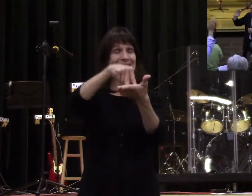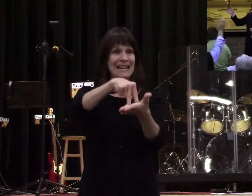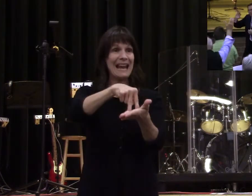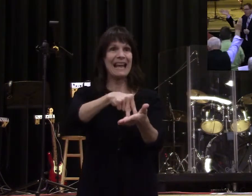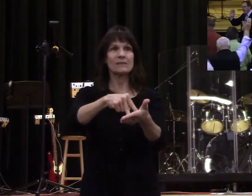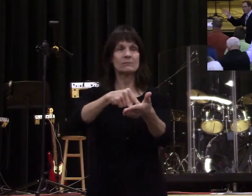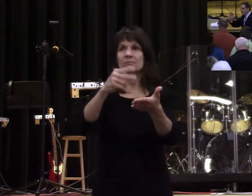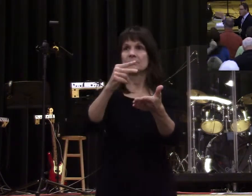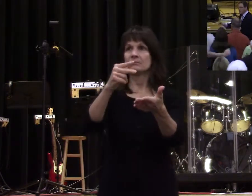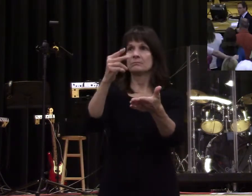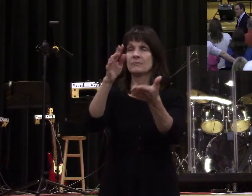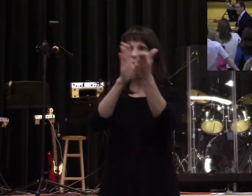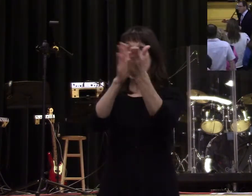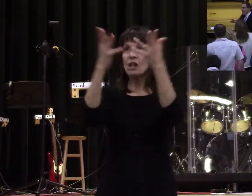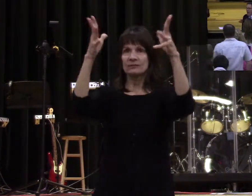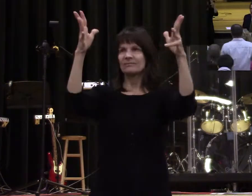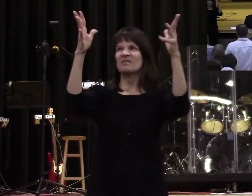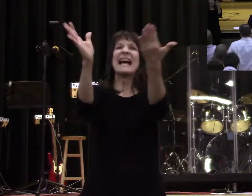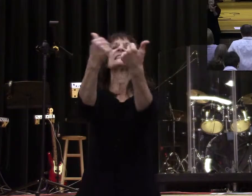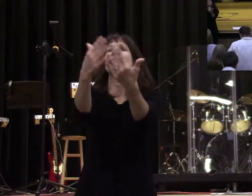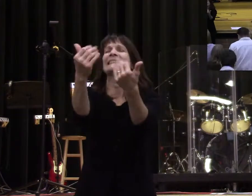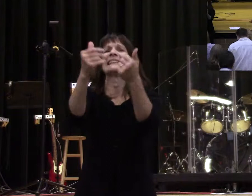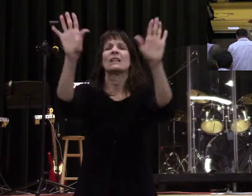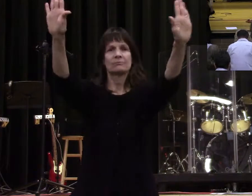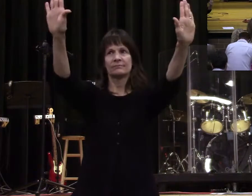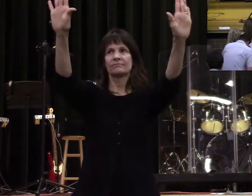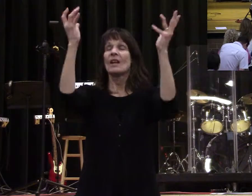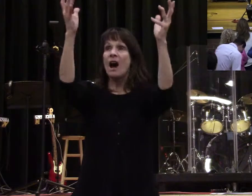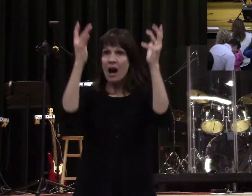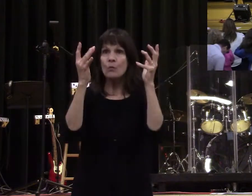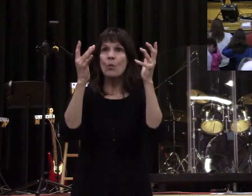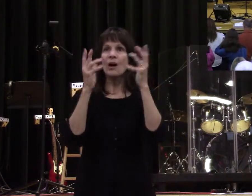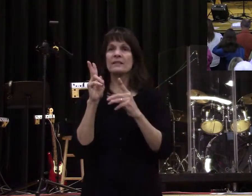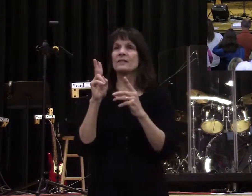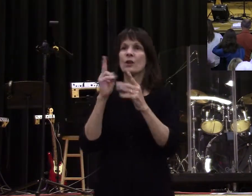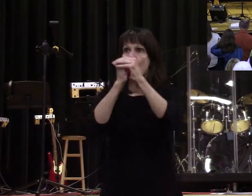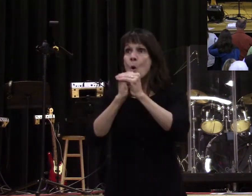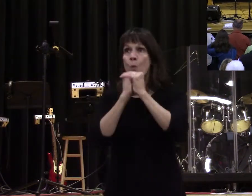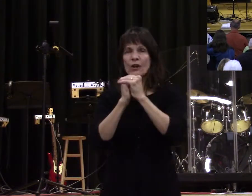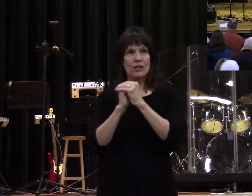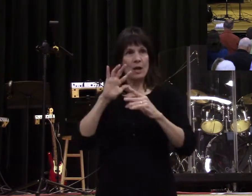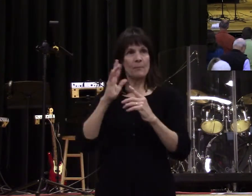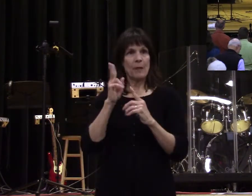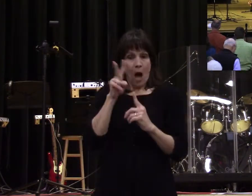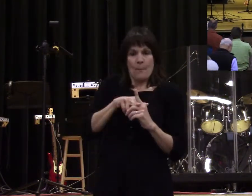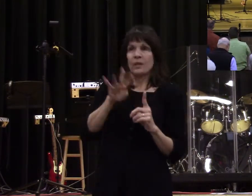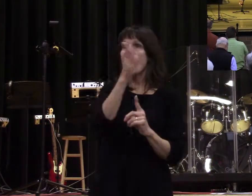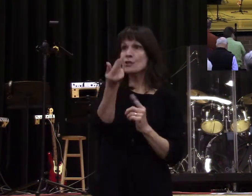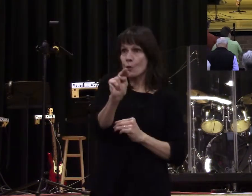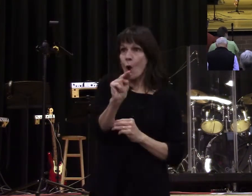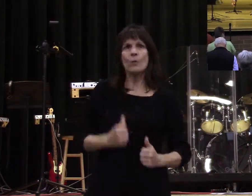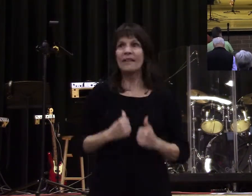stop clapping. It's too easy to clap. I want you to get personal. I want you to start thanking God out